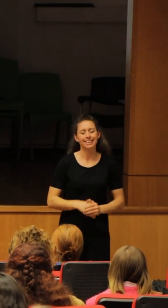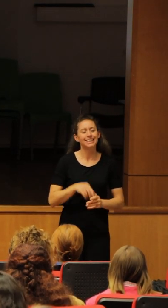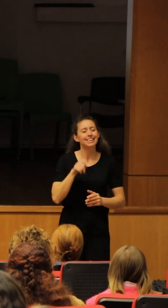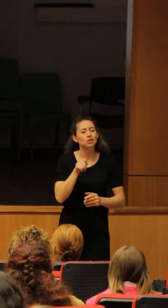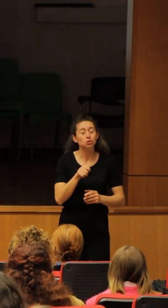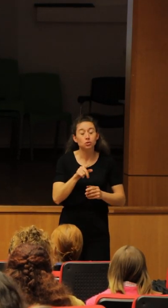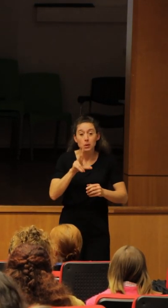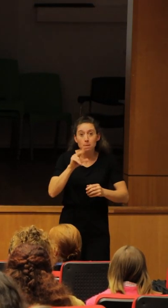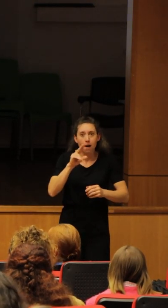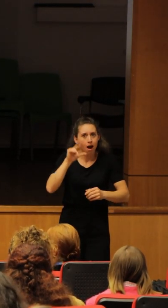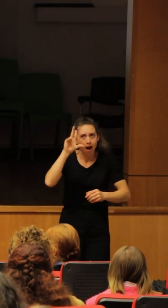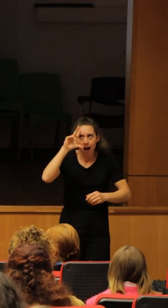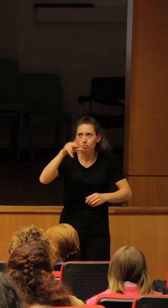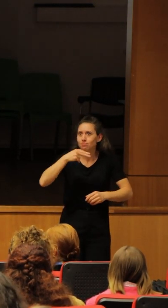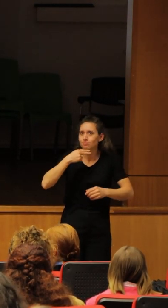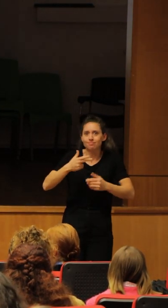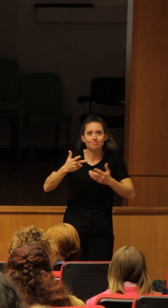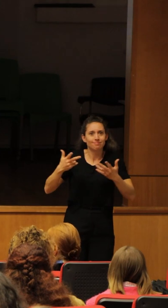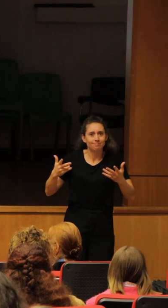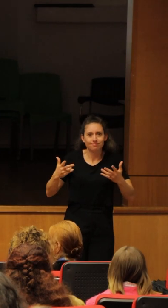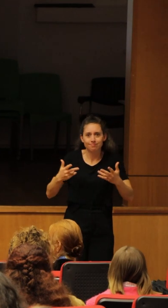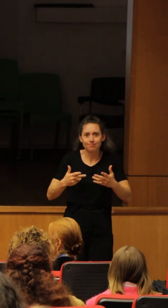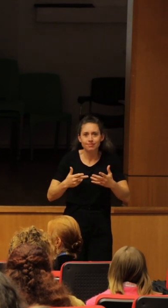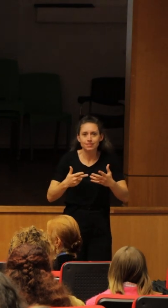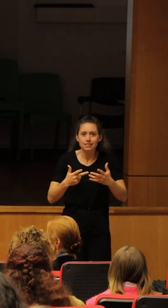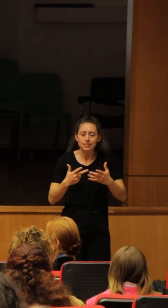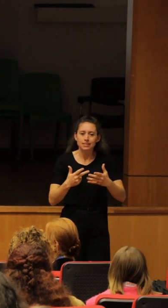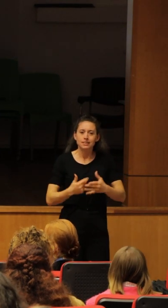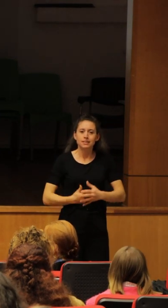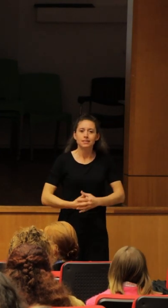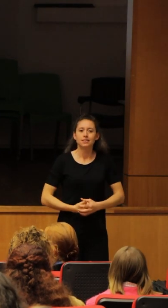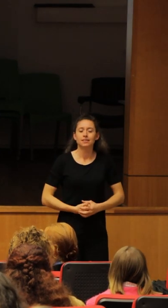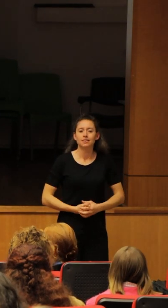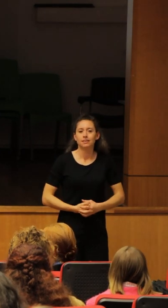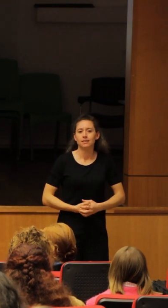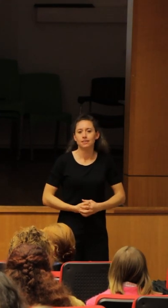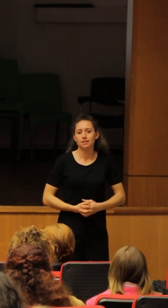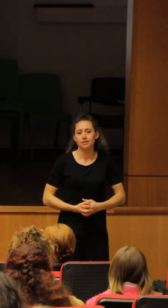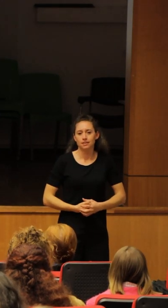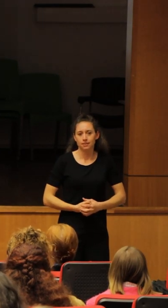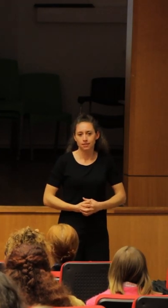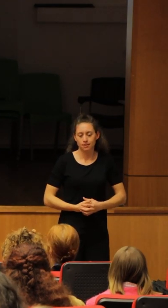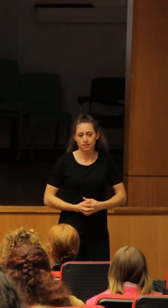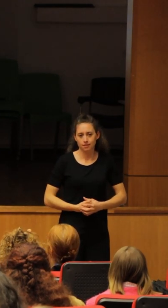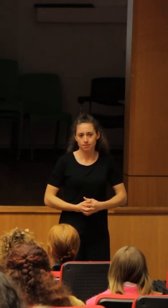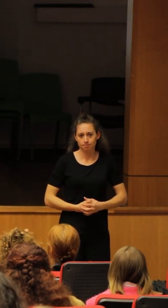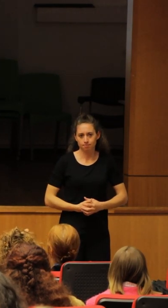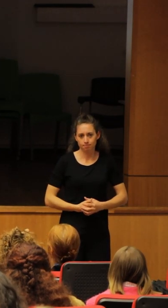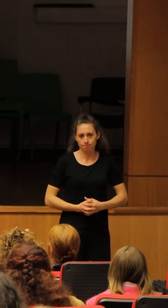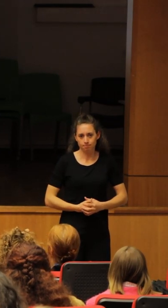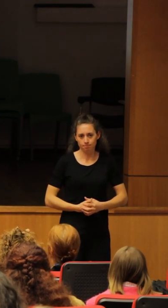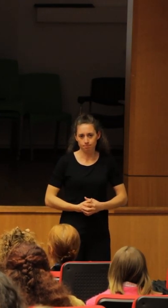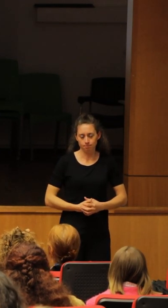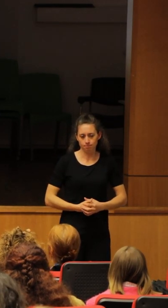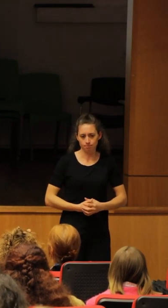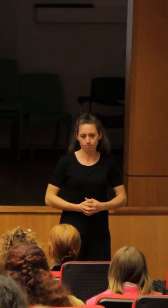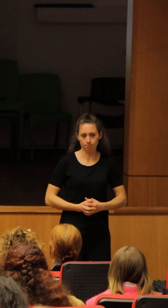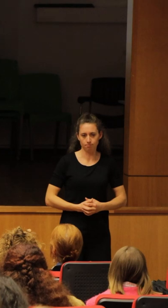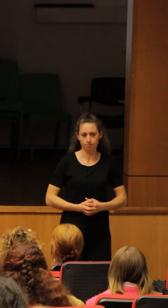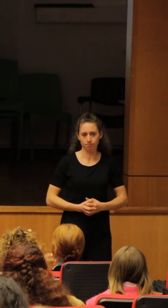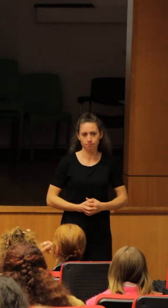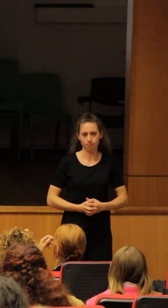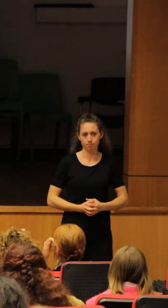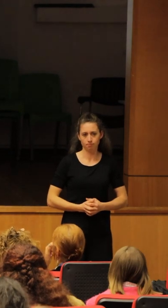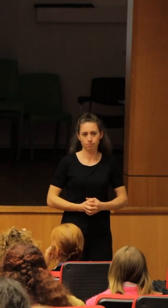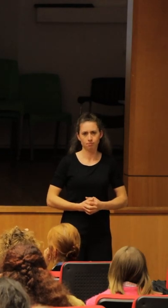algo increíble, asombroso. Evolution did something about that. I don't know whoever had this idea to change the genetic code, but it was a